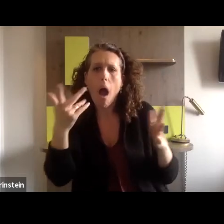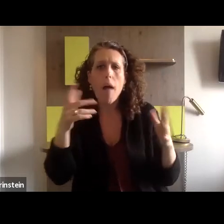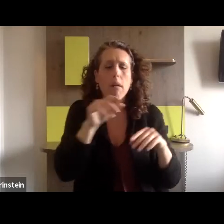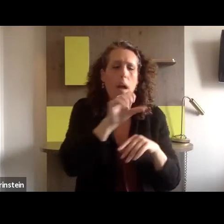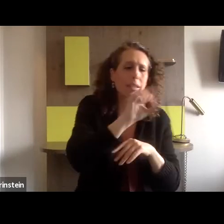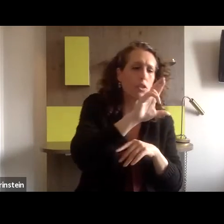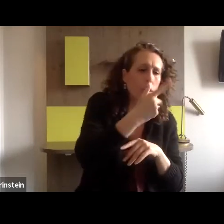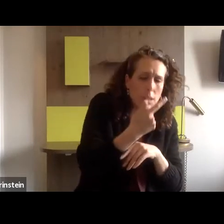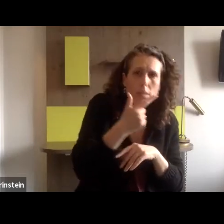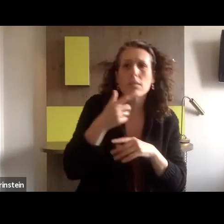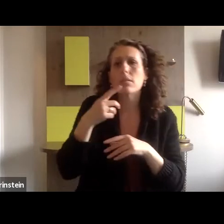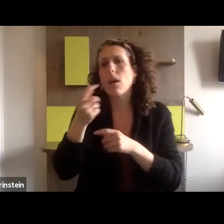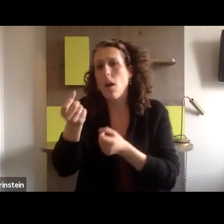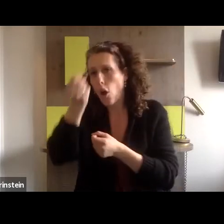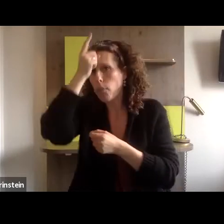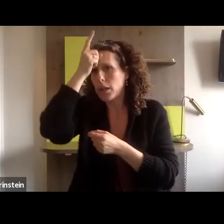were